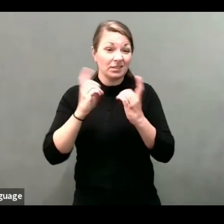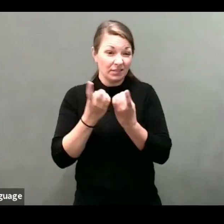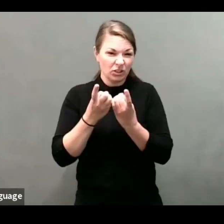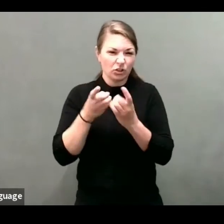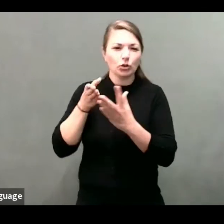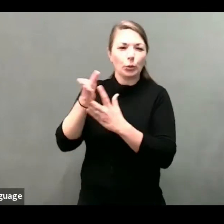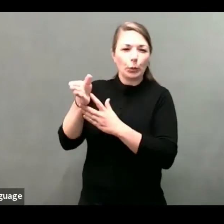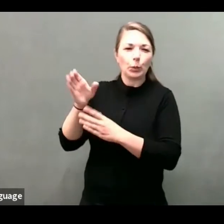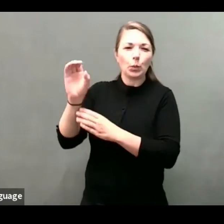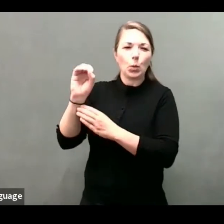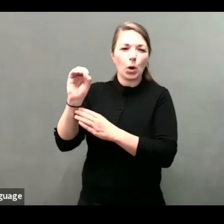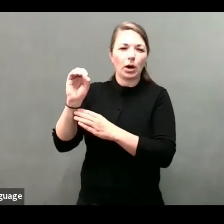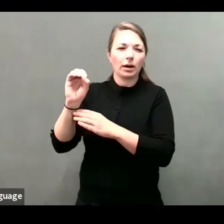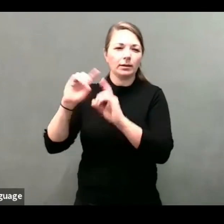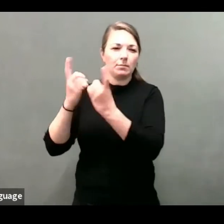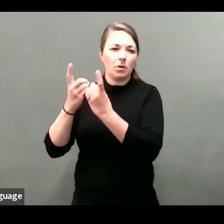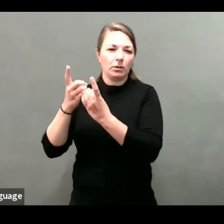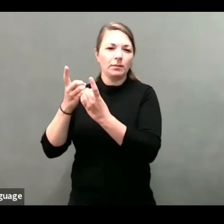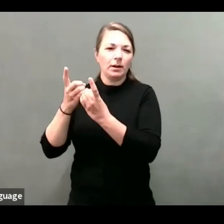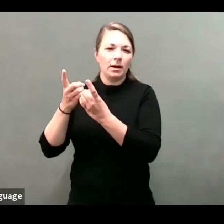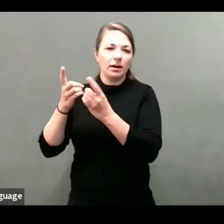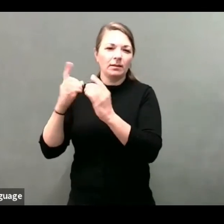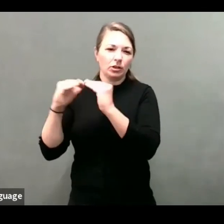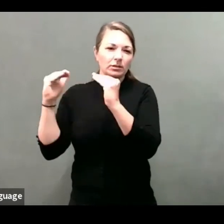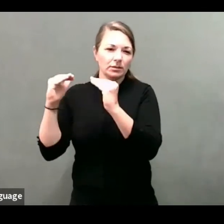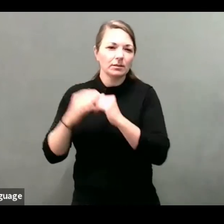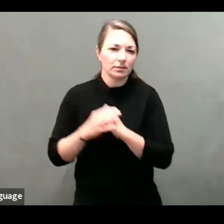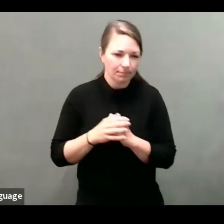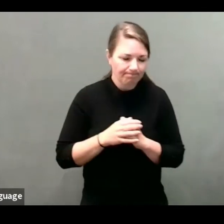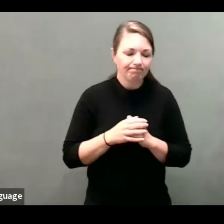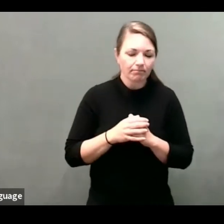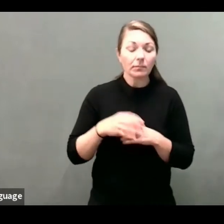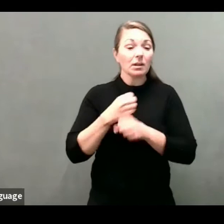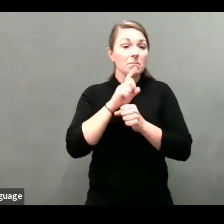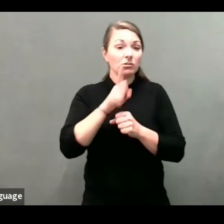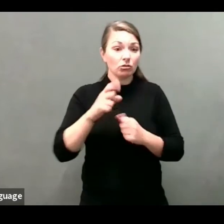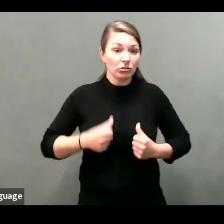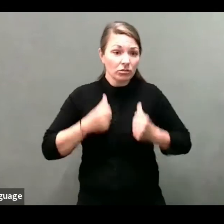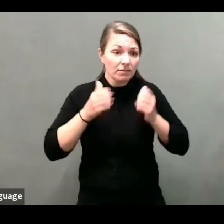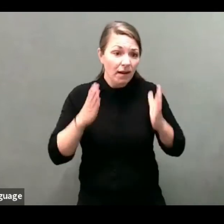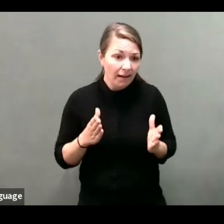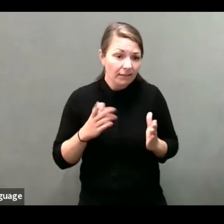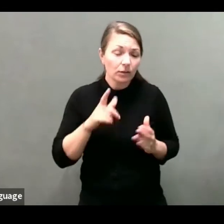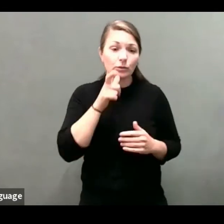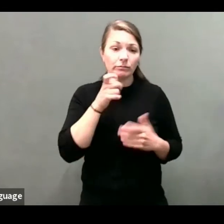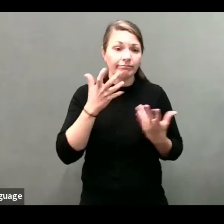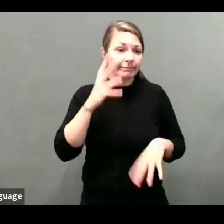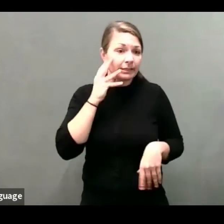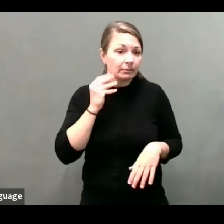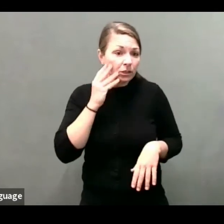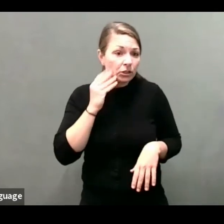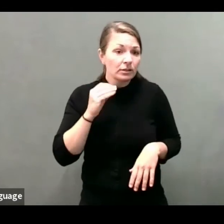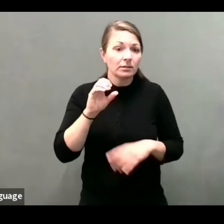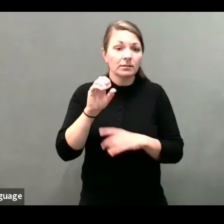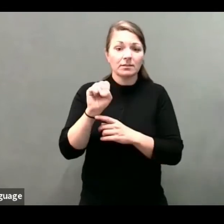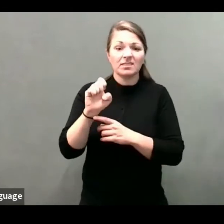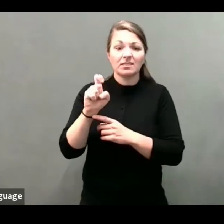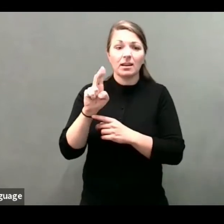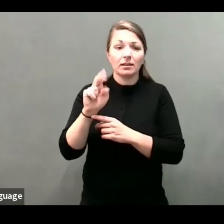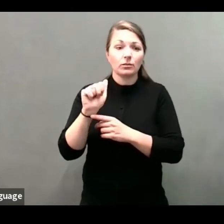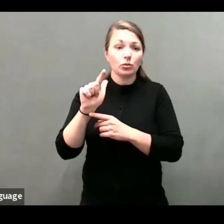Justice in order to make sure that survivors of a sexual assault have access